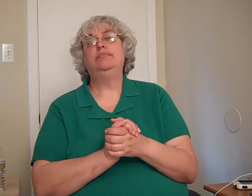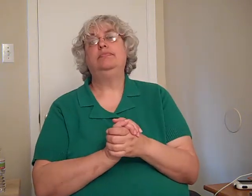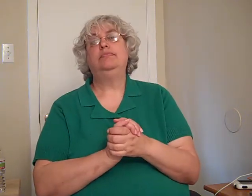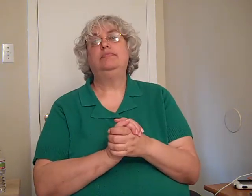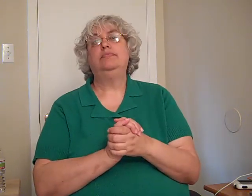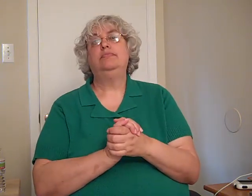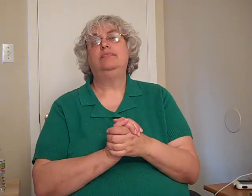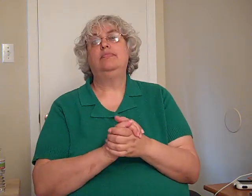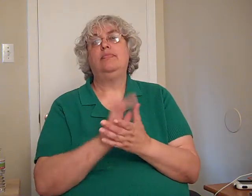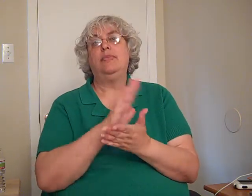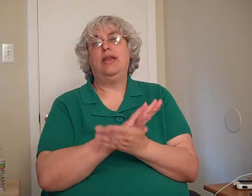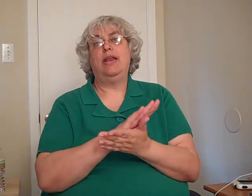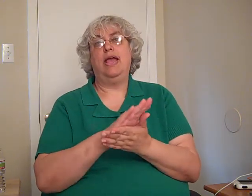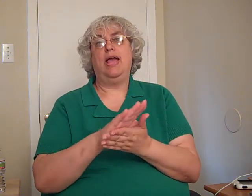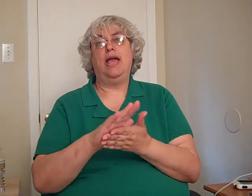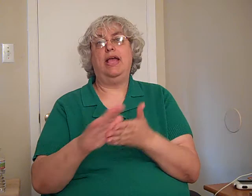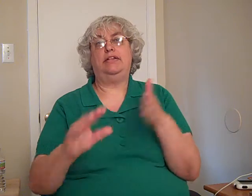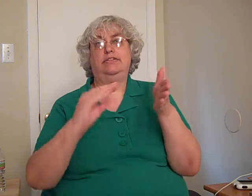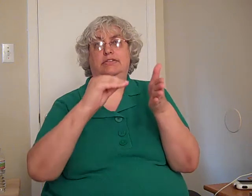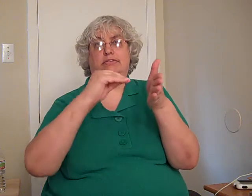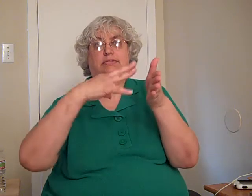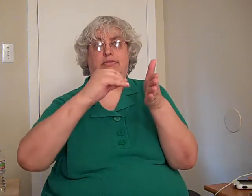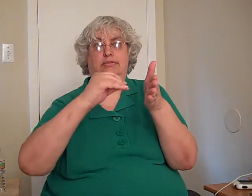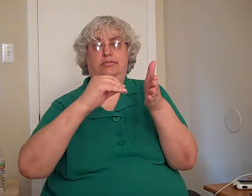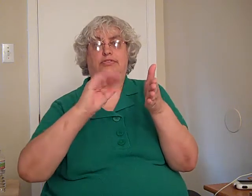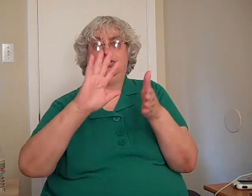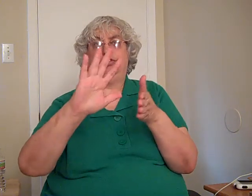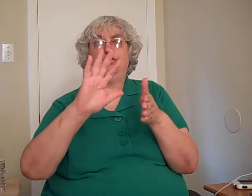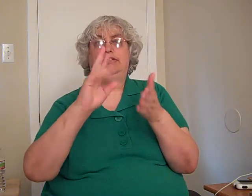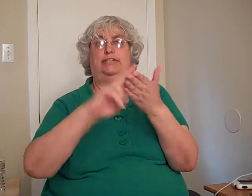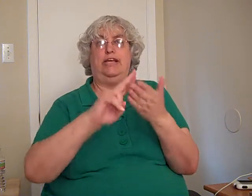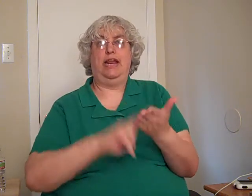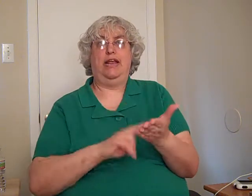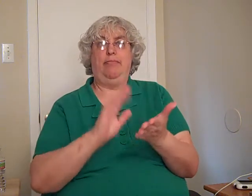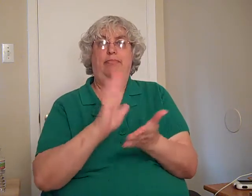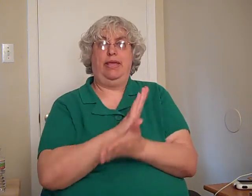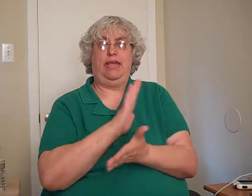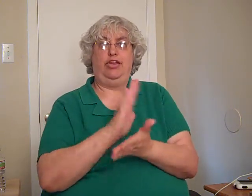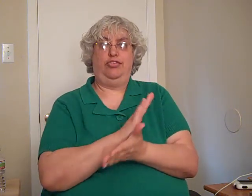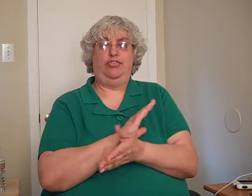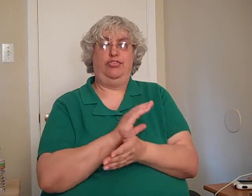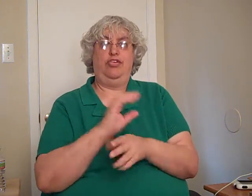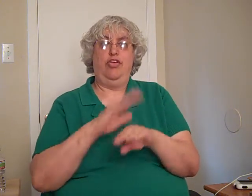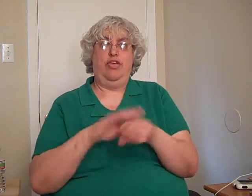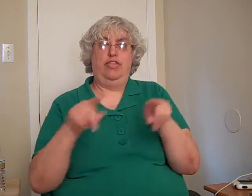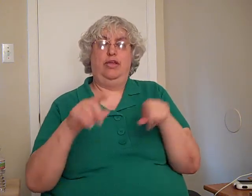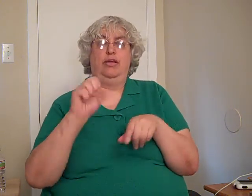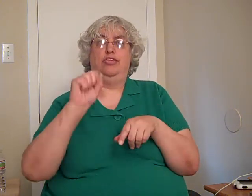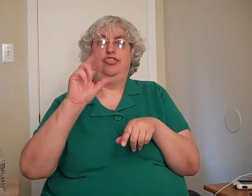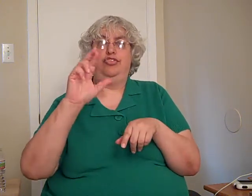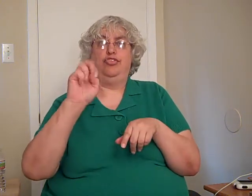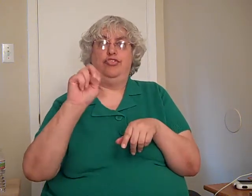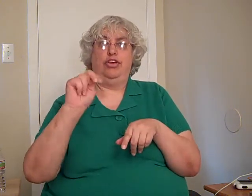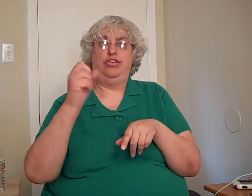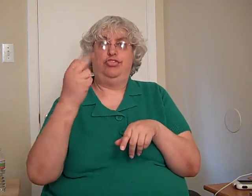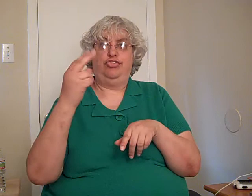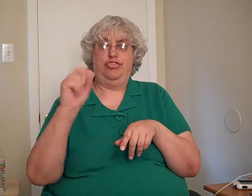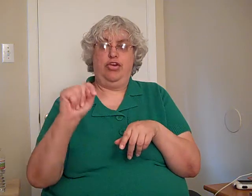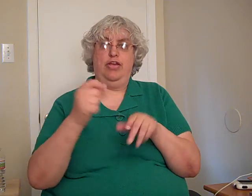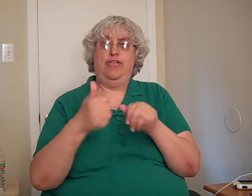take a nice screenshot of your actual sign-up page. Many of you, again, if you don't know how to do that, get with your upline. But many of you,